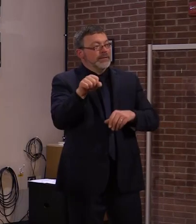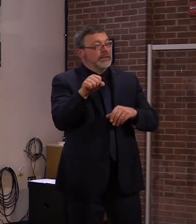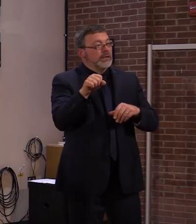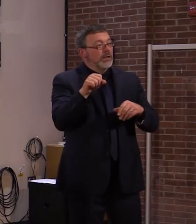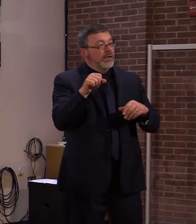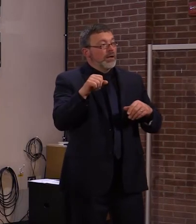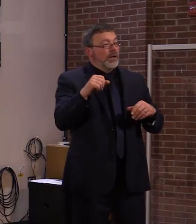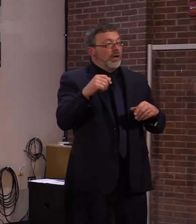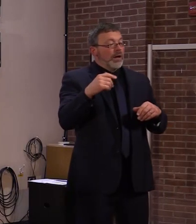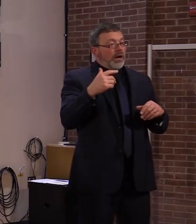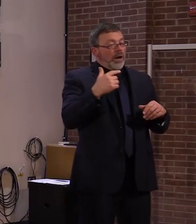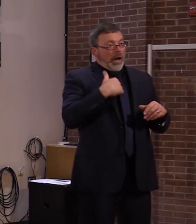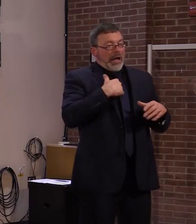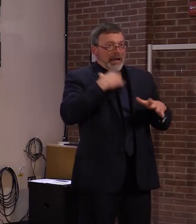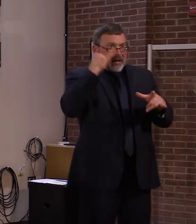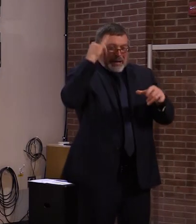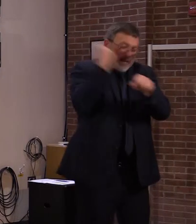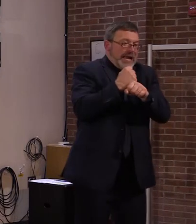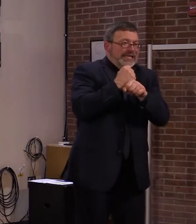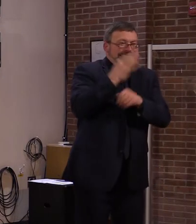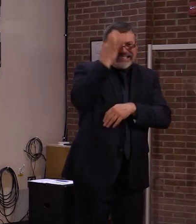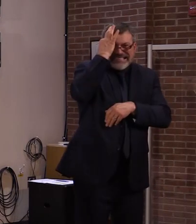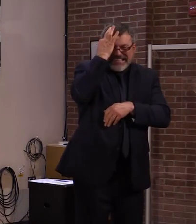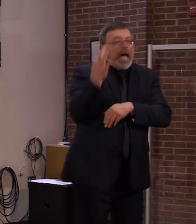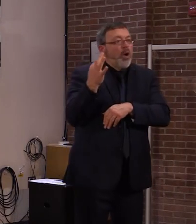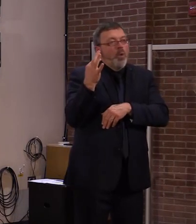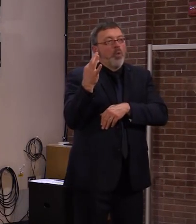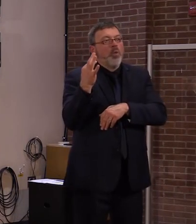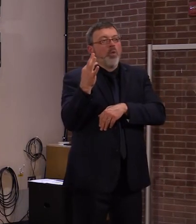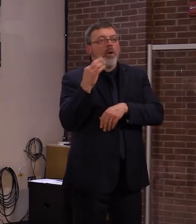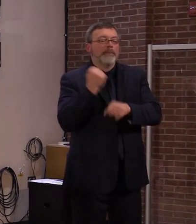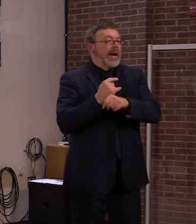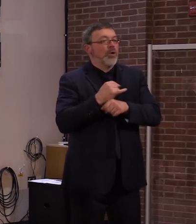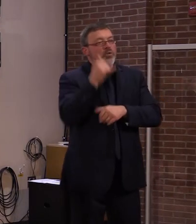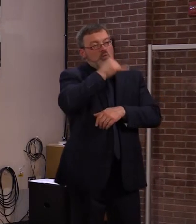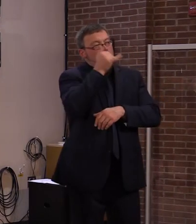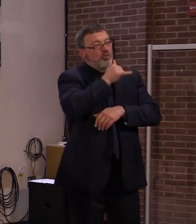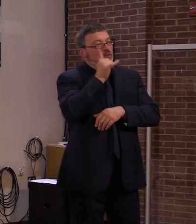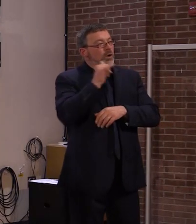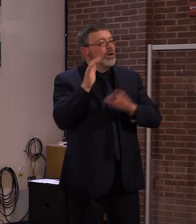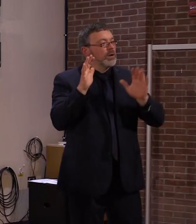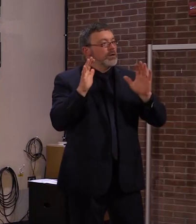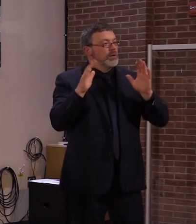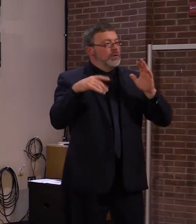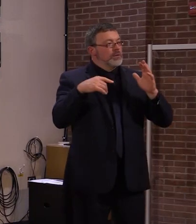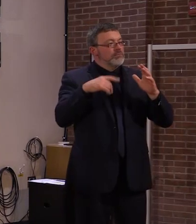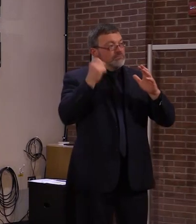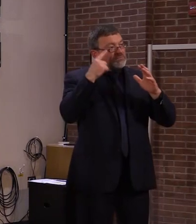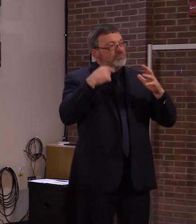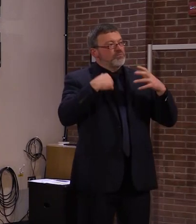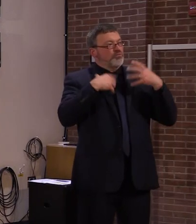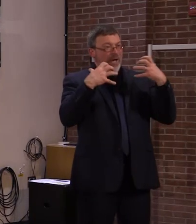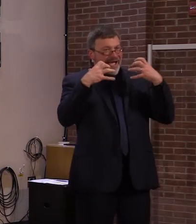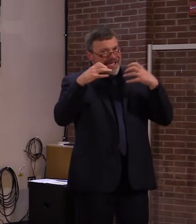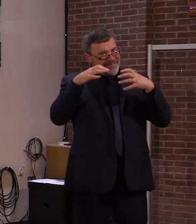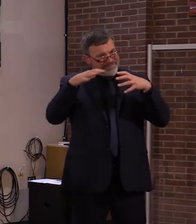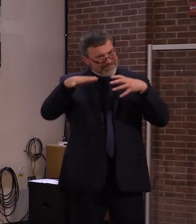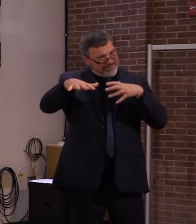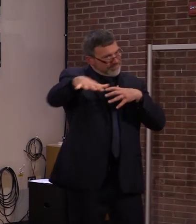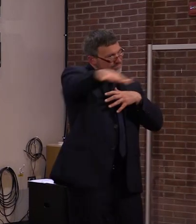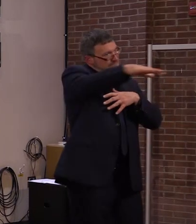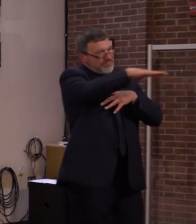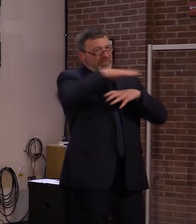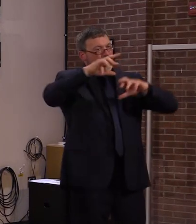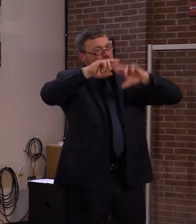but we just want this reserve amount of people to not be sort of reactive,